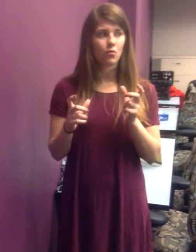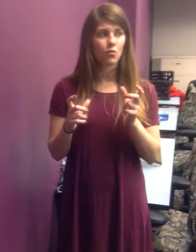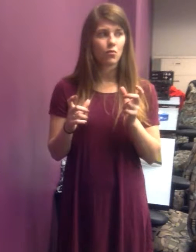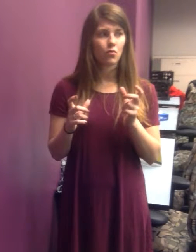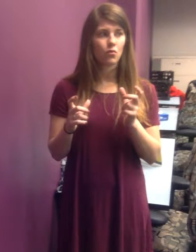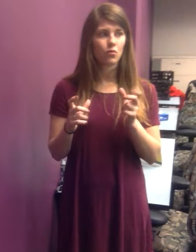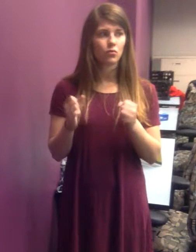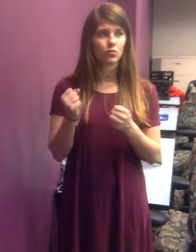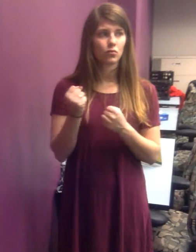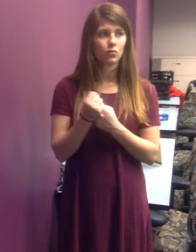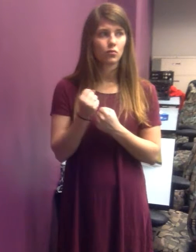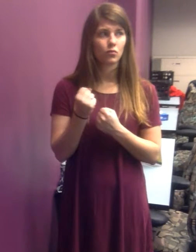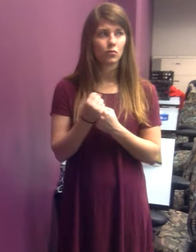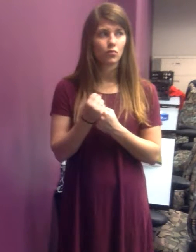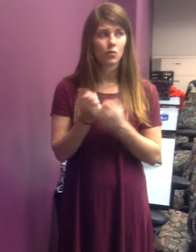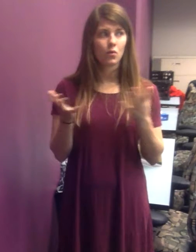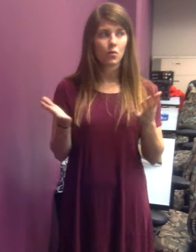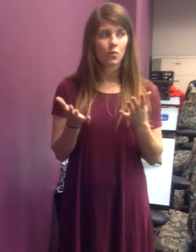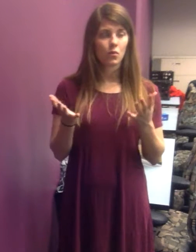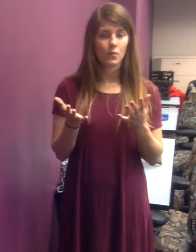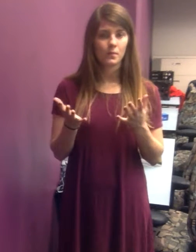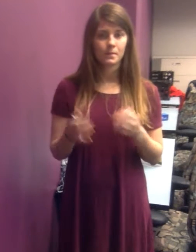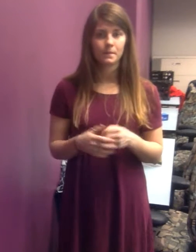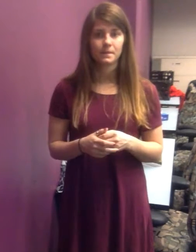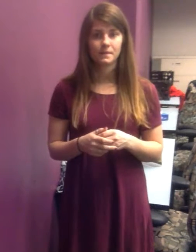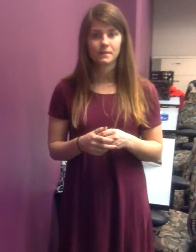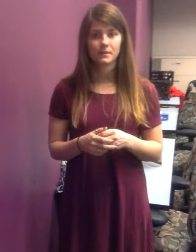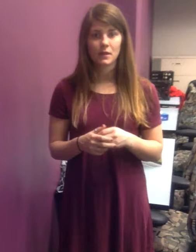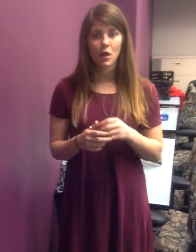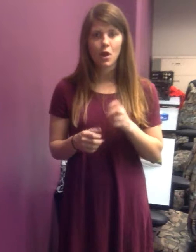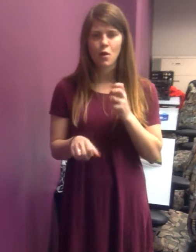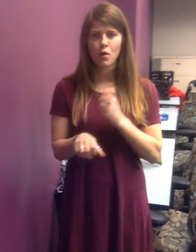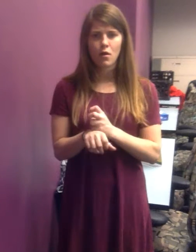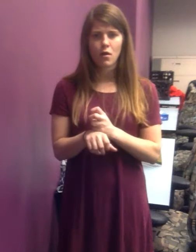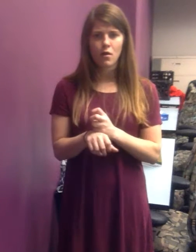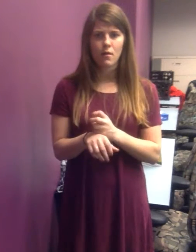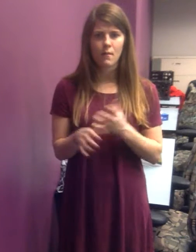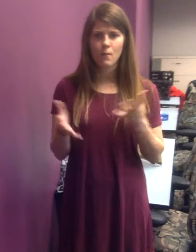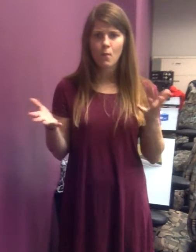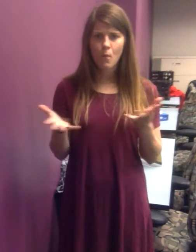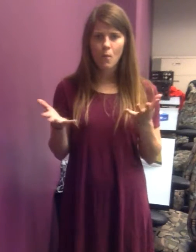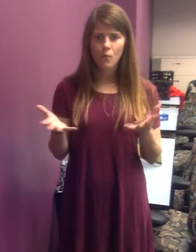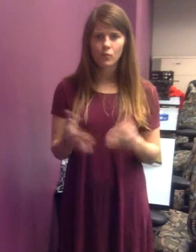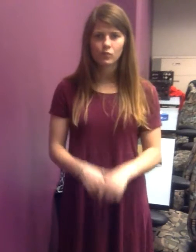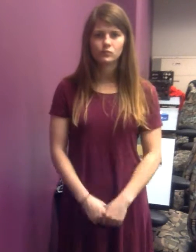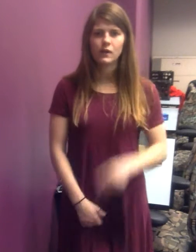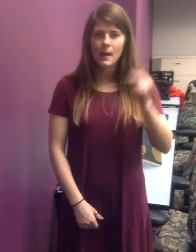footsie on this issue, you do so at your political peril. You do, absolutely. And that's a big change, and it is important. Again, I